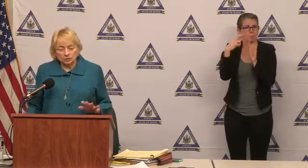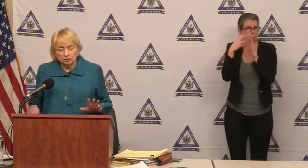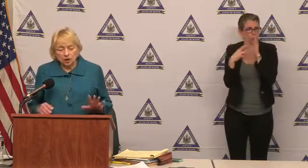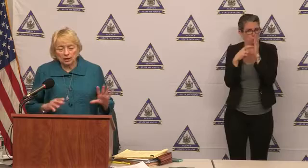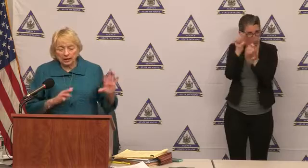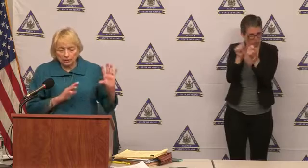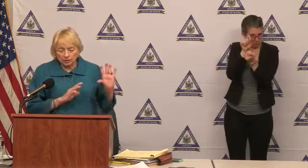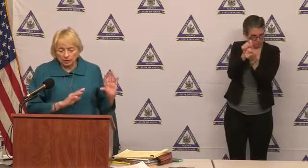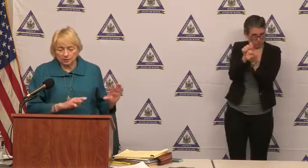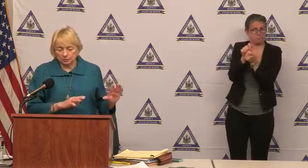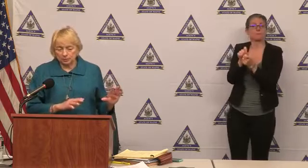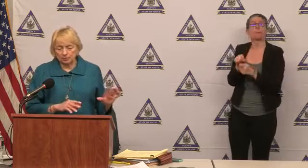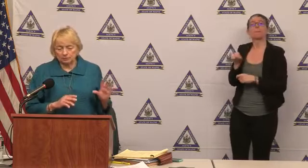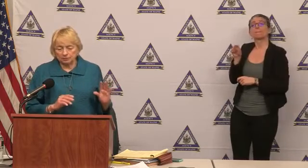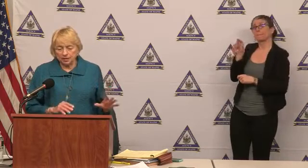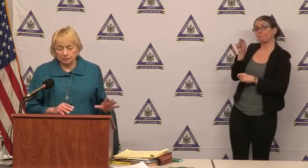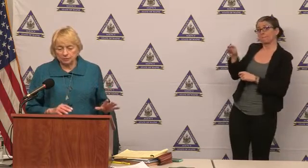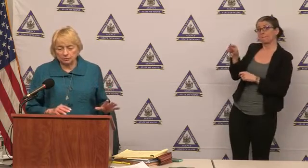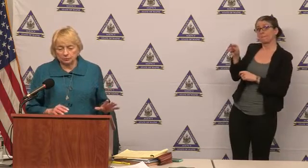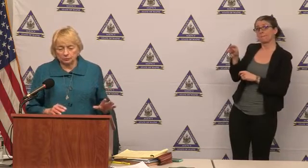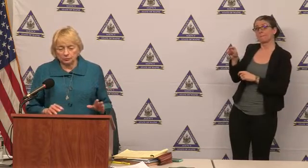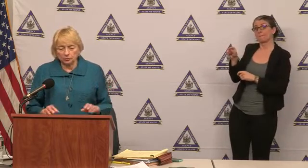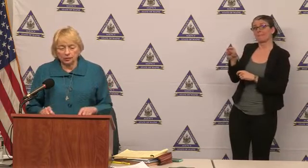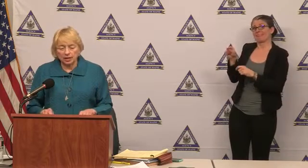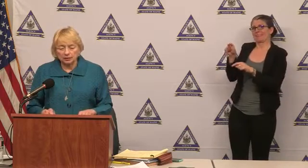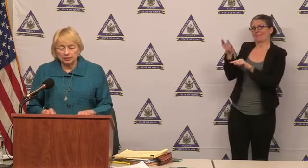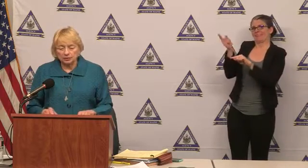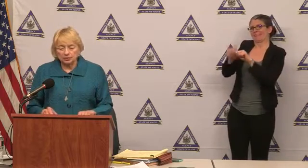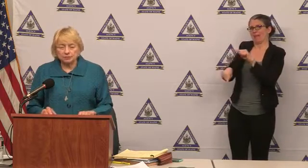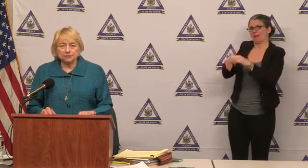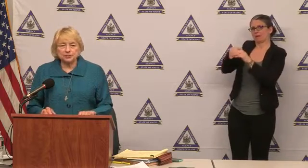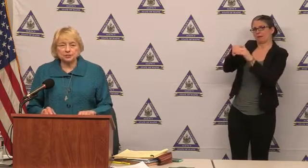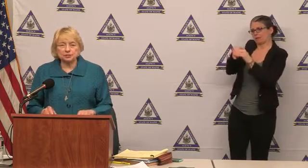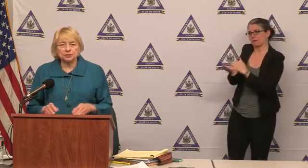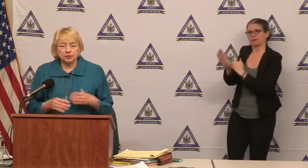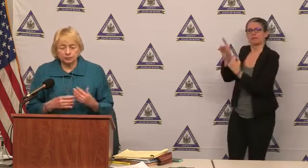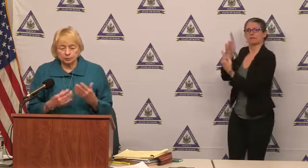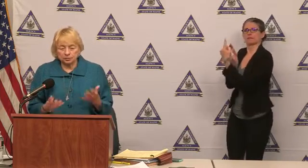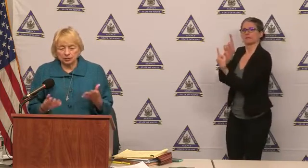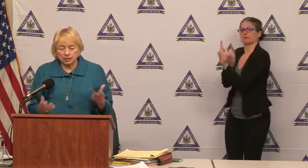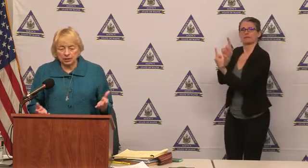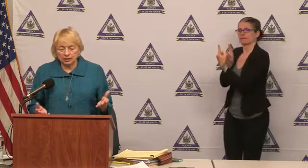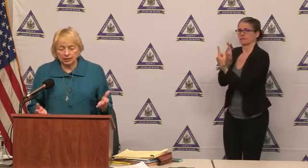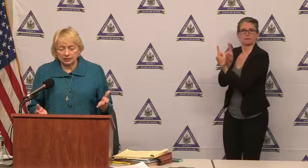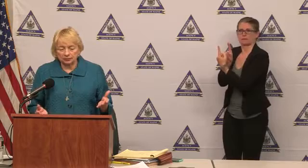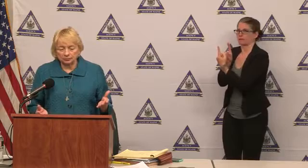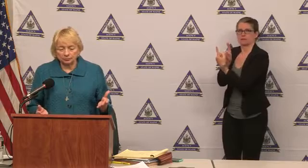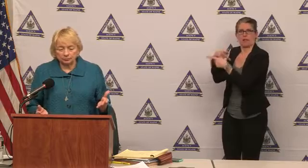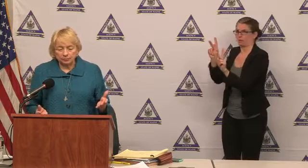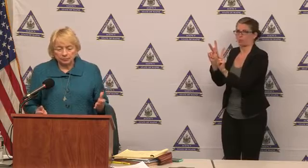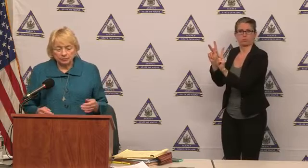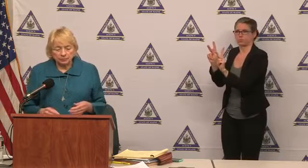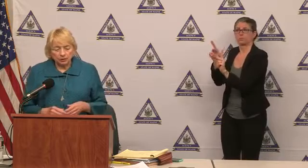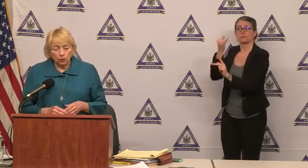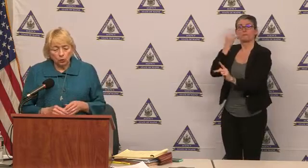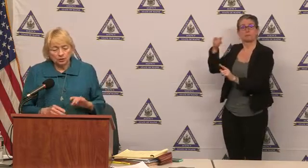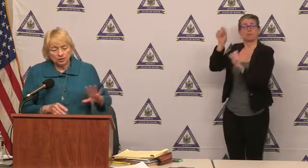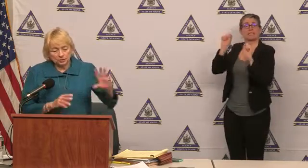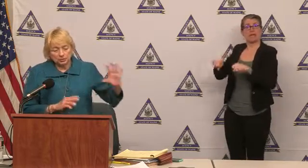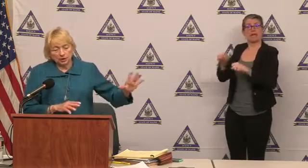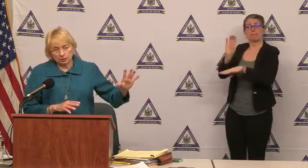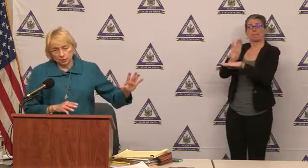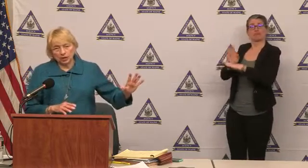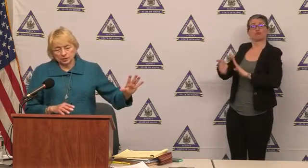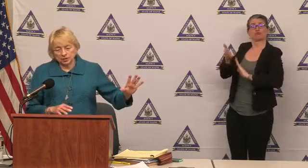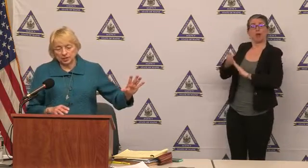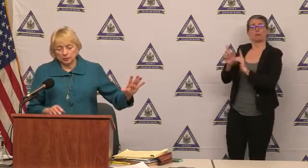that do not allow customer, vendor, or other visitor in-person contact, or that do